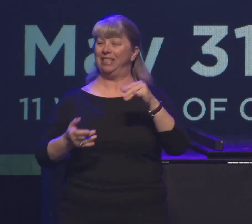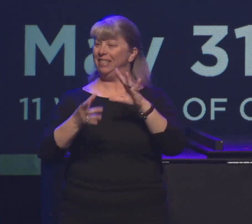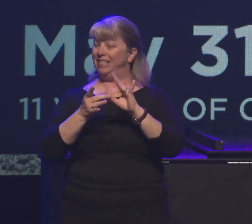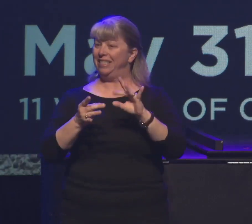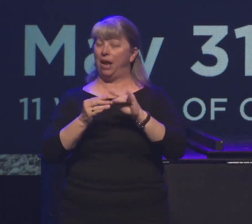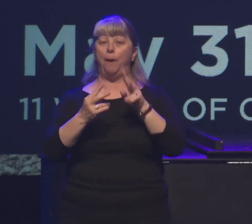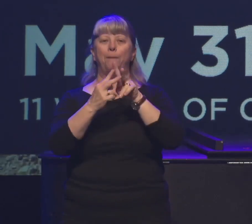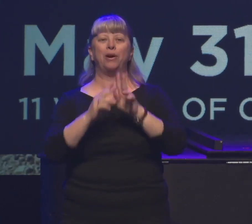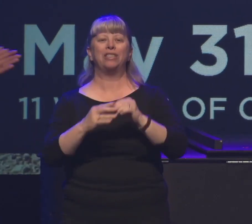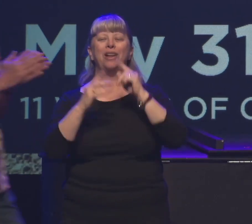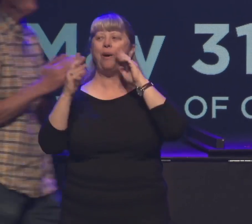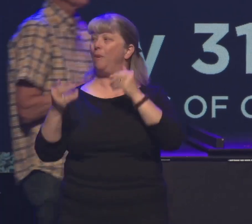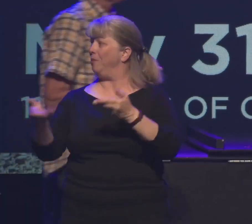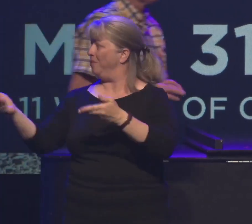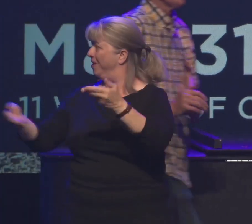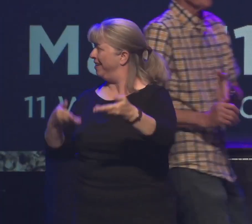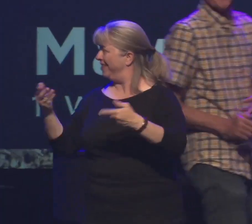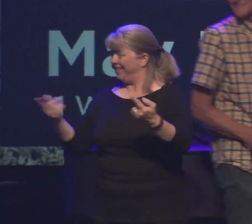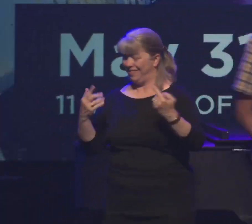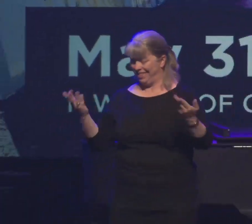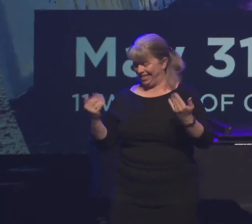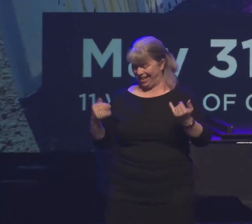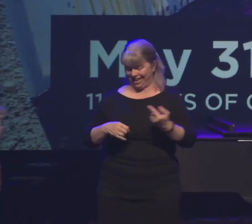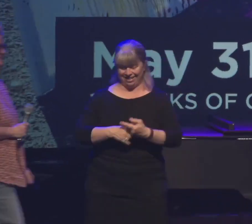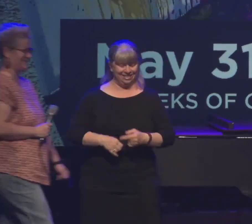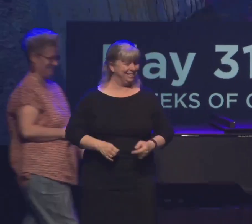about Partners in Hope. Let's welcome them to the stage.